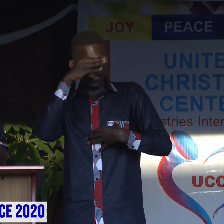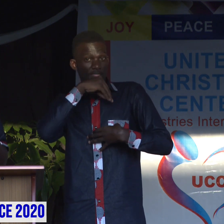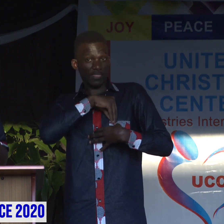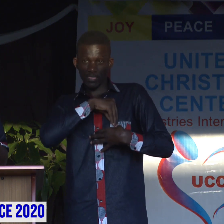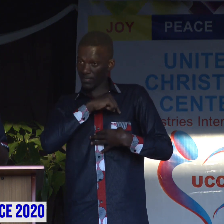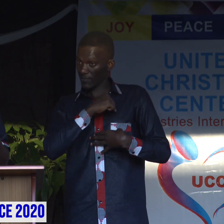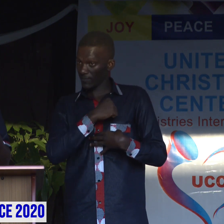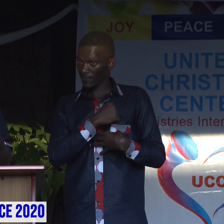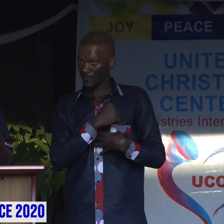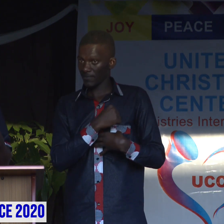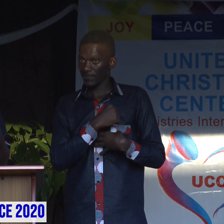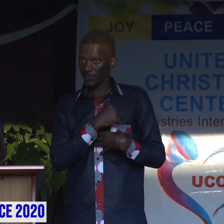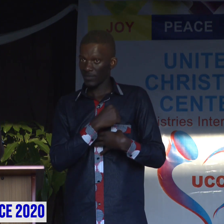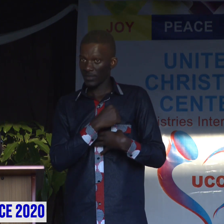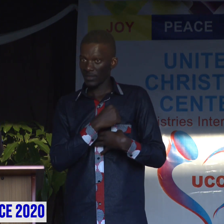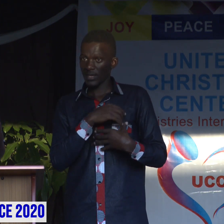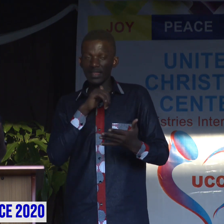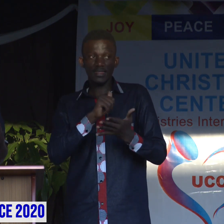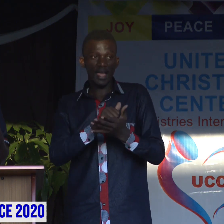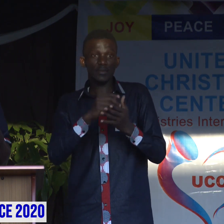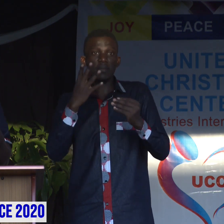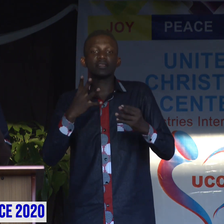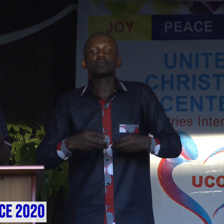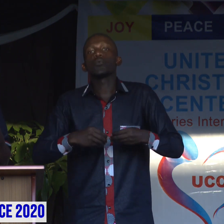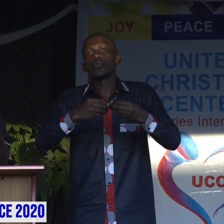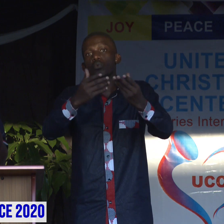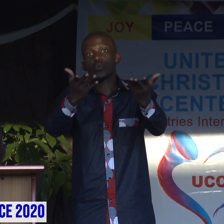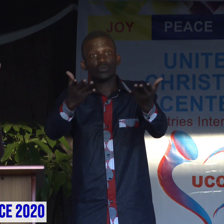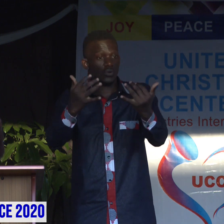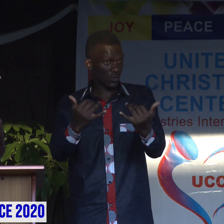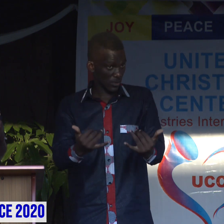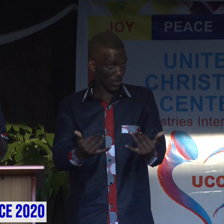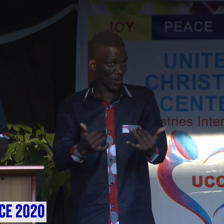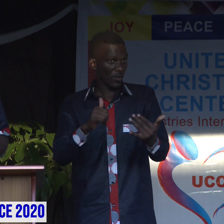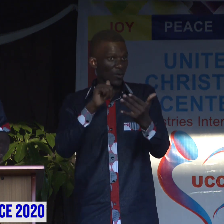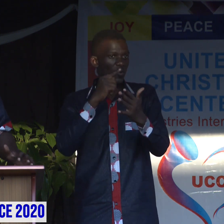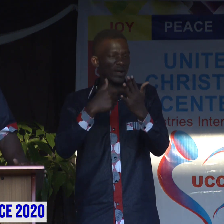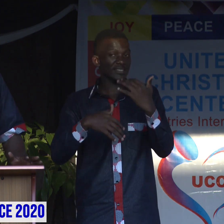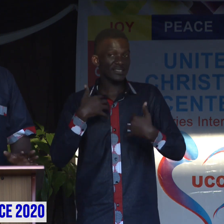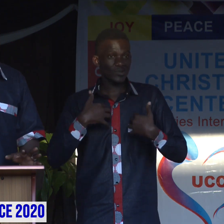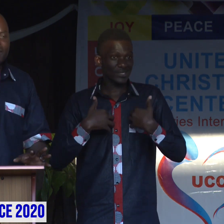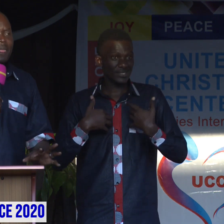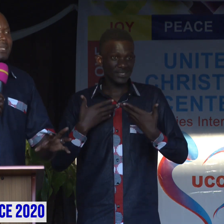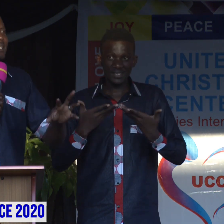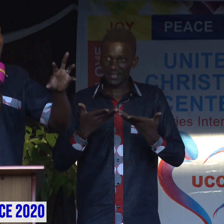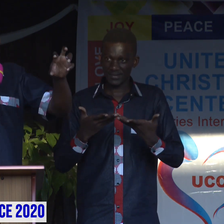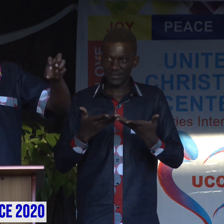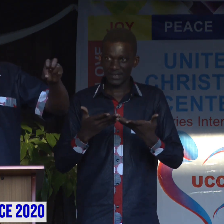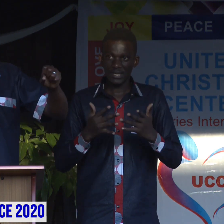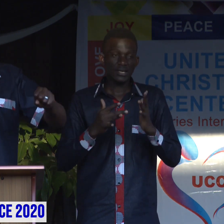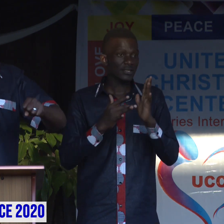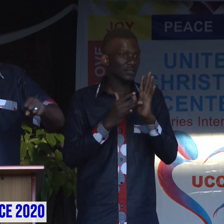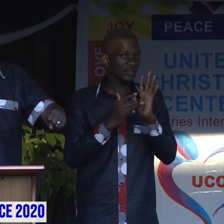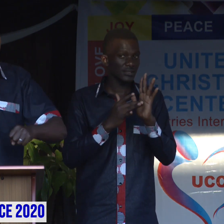ekyo kyoliisa omuntu ow'omunda is what will come out. Kye kigenda okuva mu ggwe. Now what is very interesting. Kati ekisanyusa.